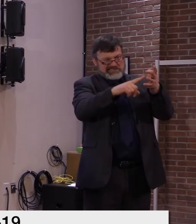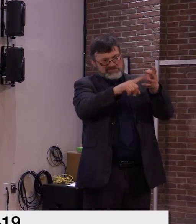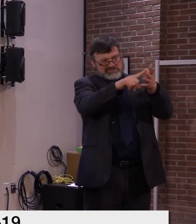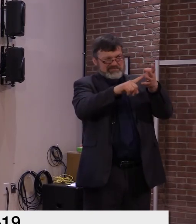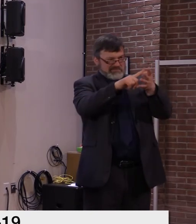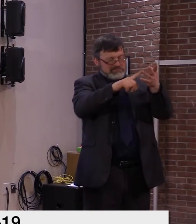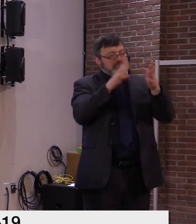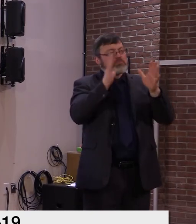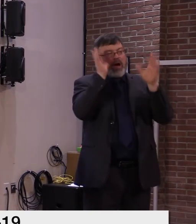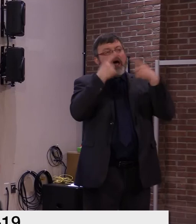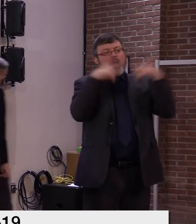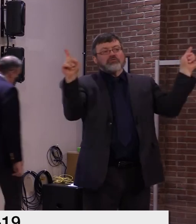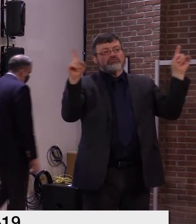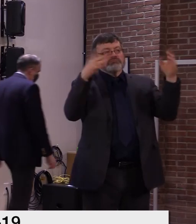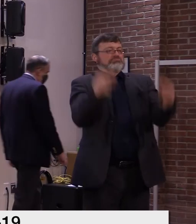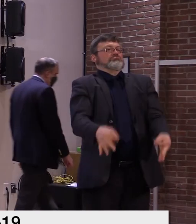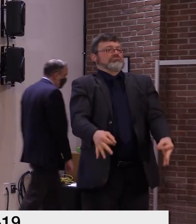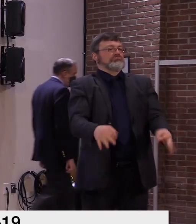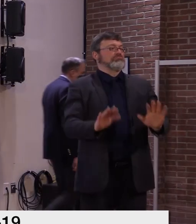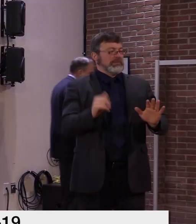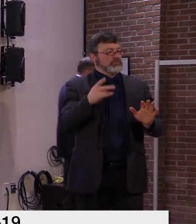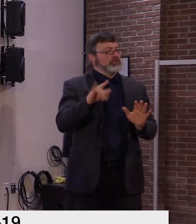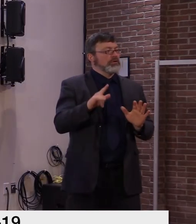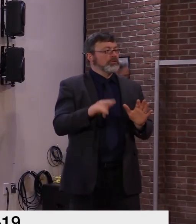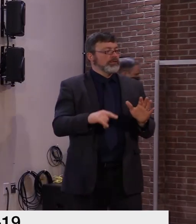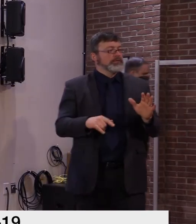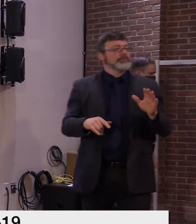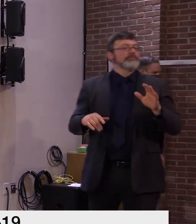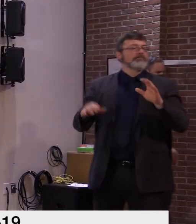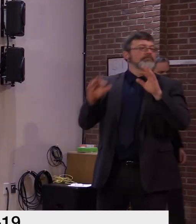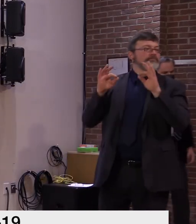Ethan, Burlington Free Press.